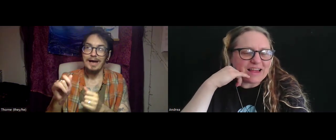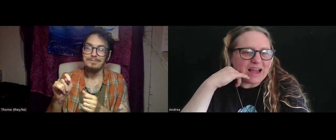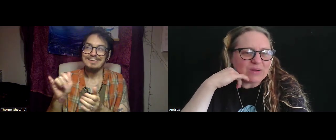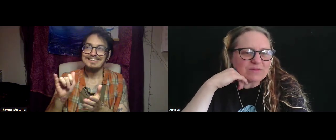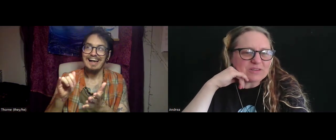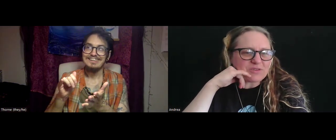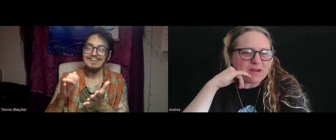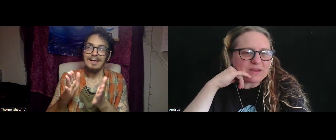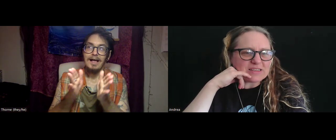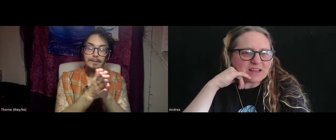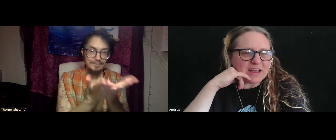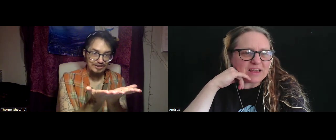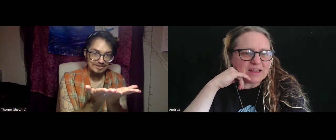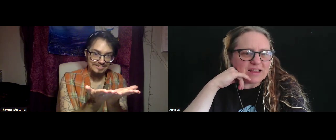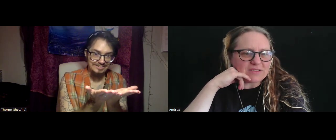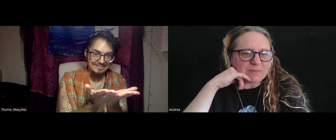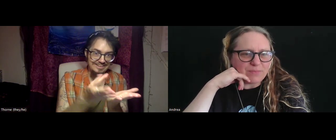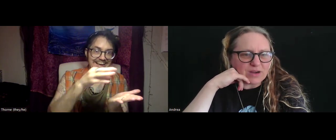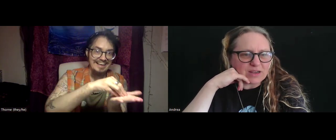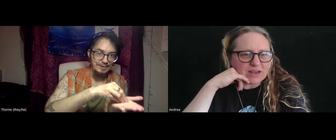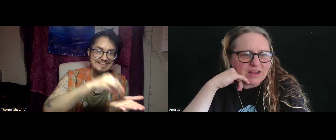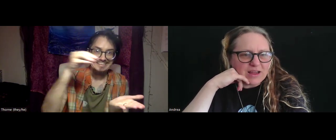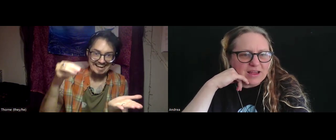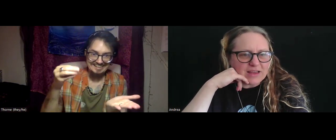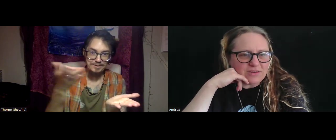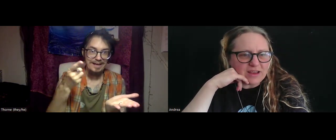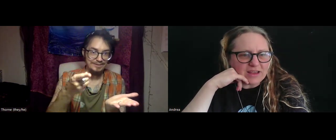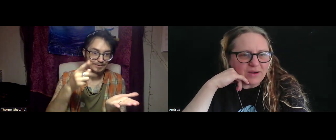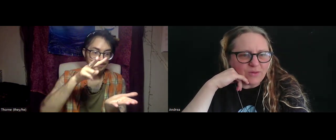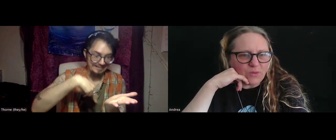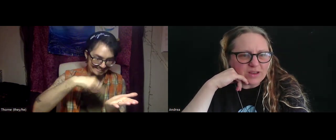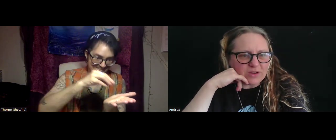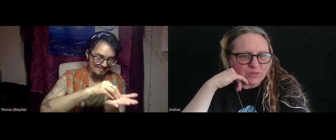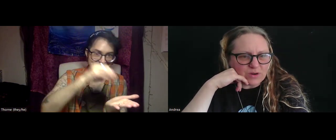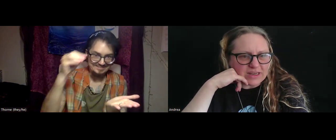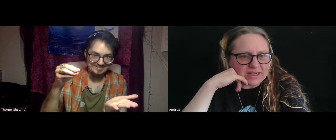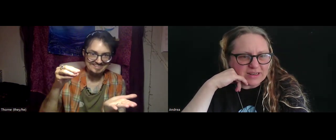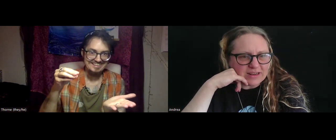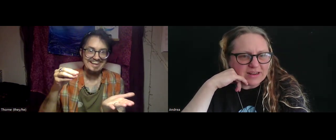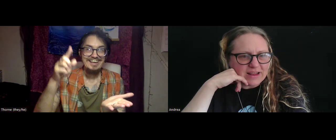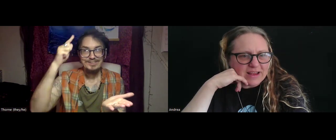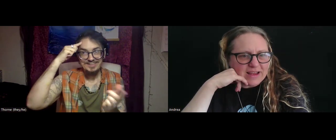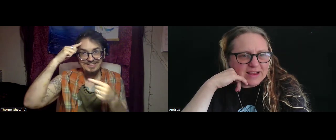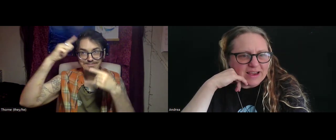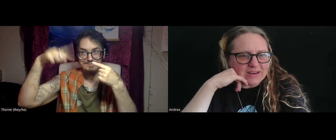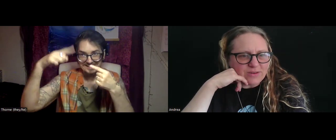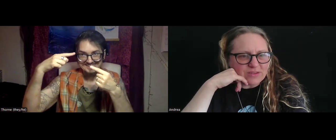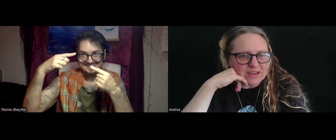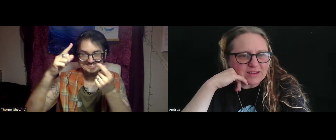how I would describe it is like there's a book and you take out what you read and you think